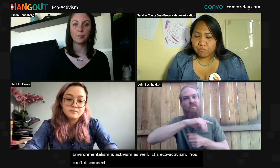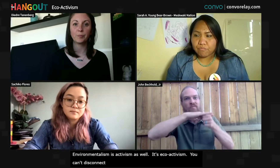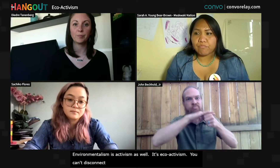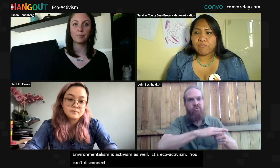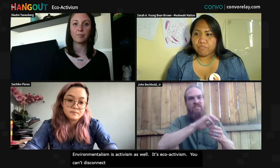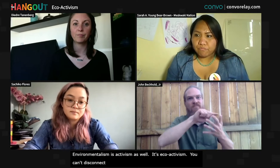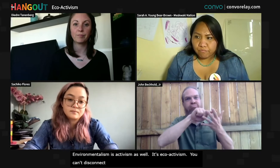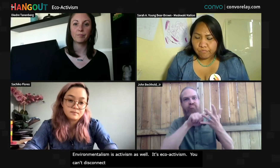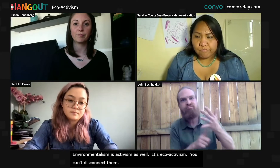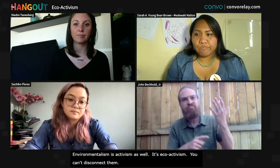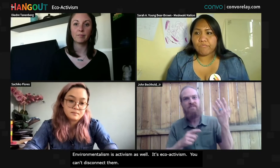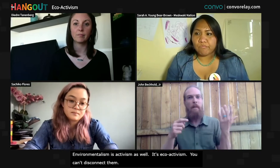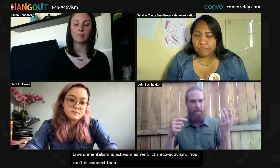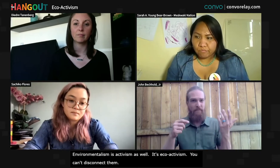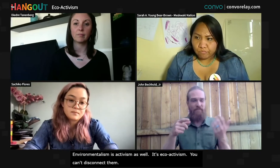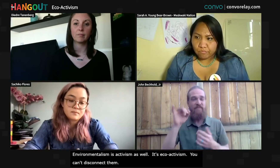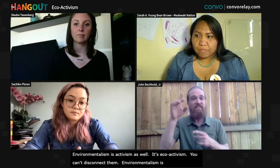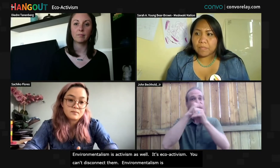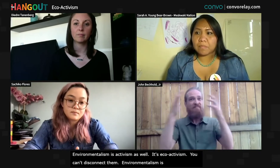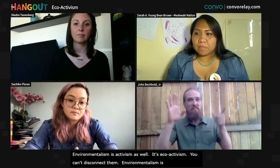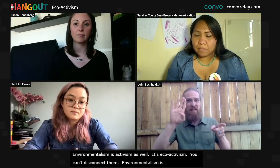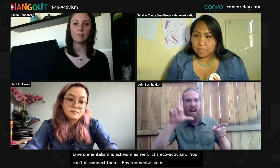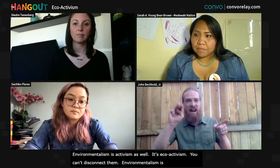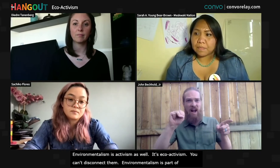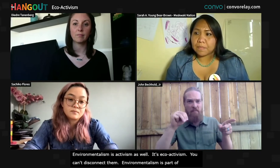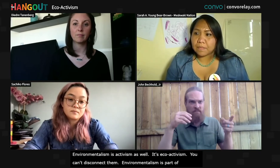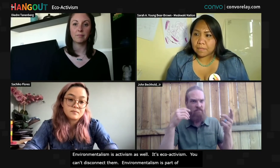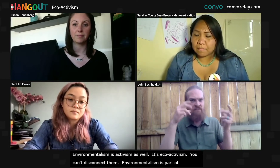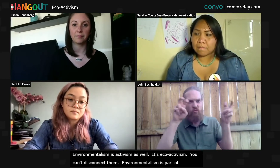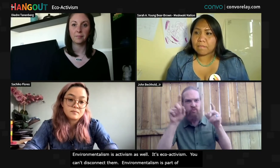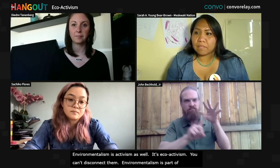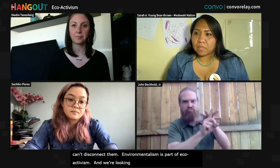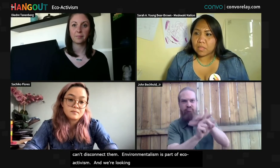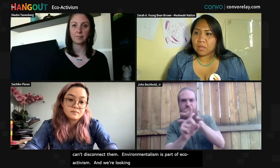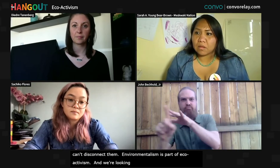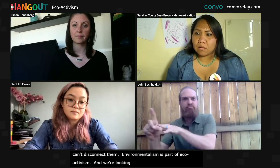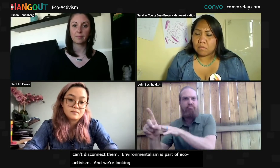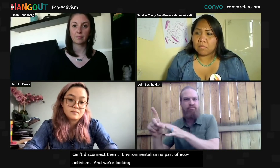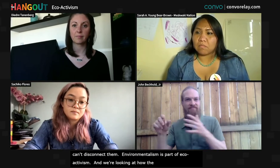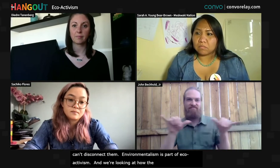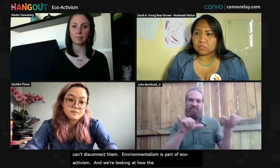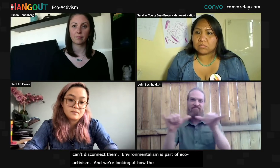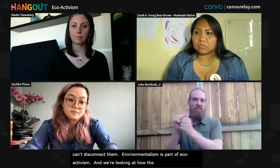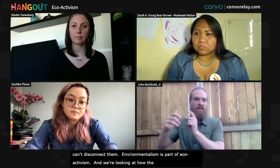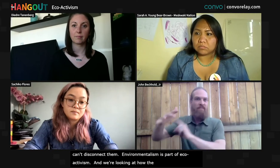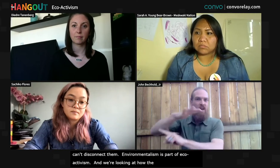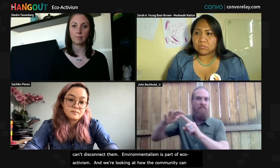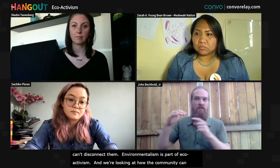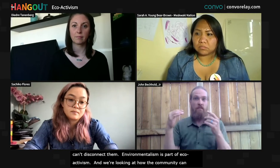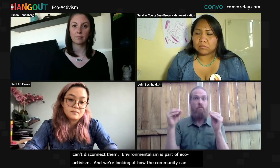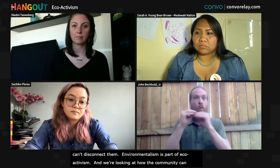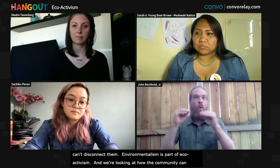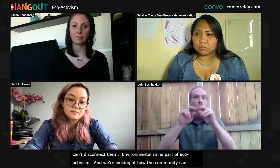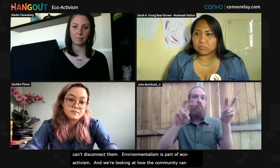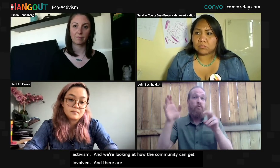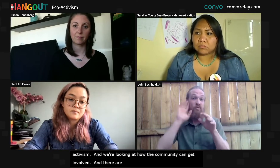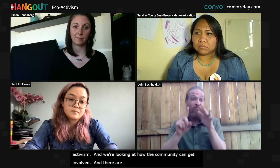of eco-activism, and we're looking at how the community can get involved. And there are many, many issues coming up related